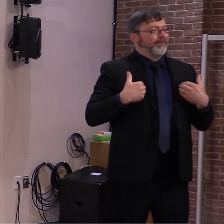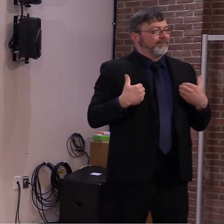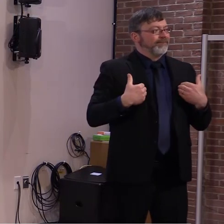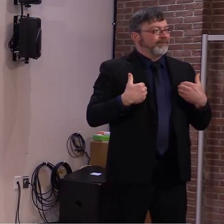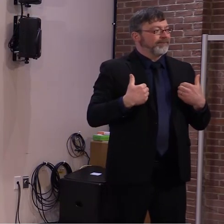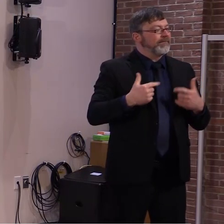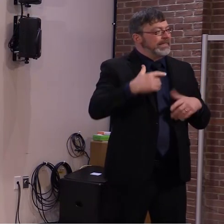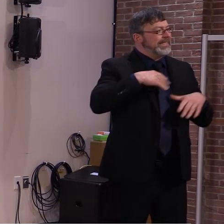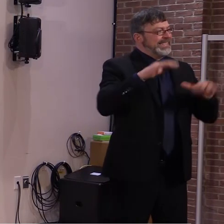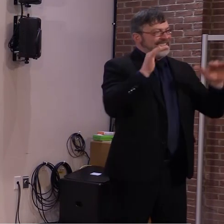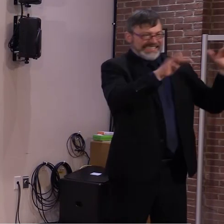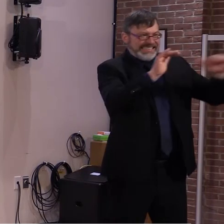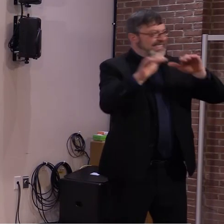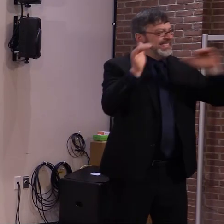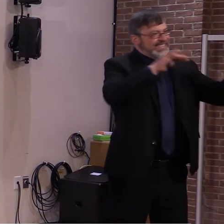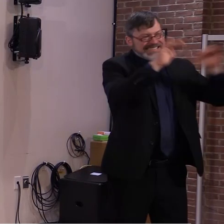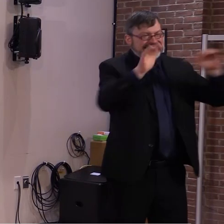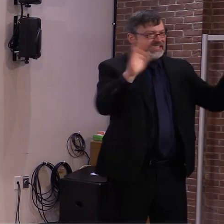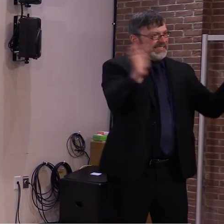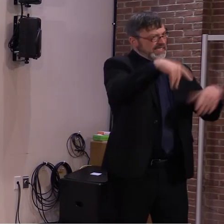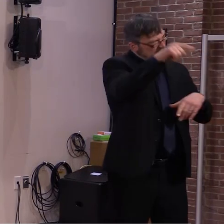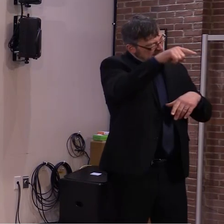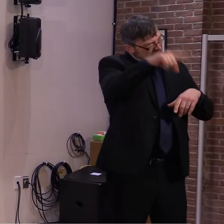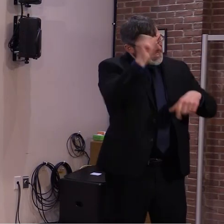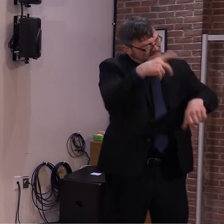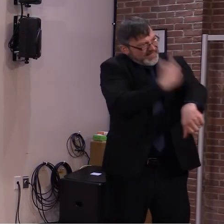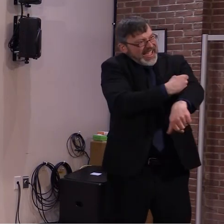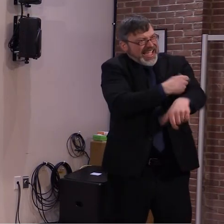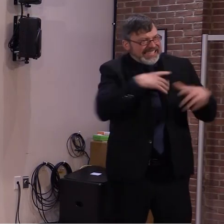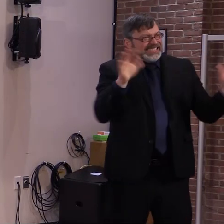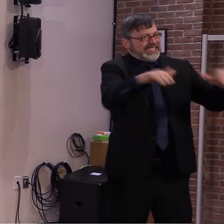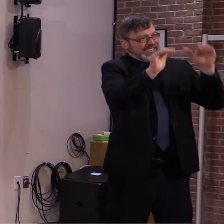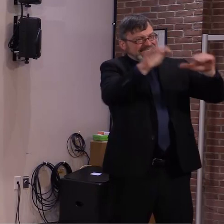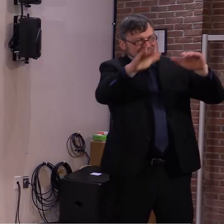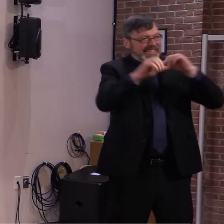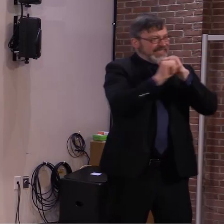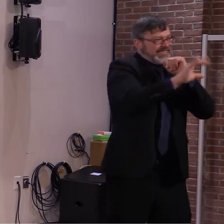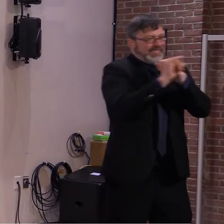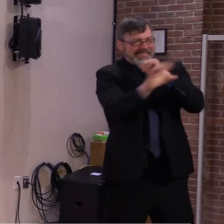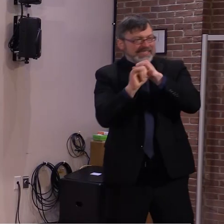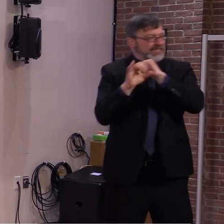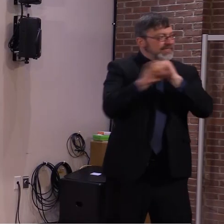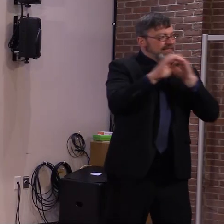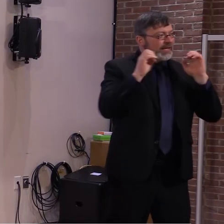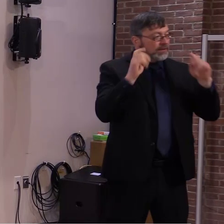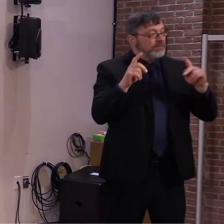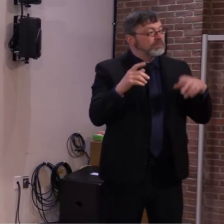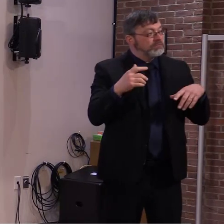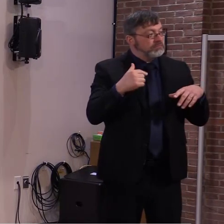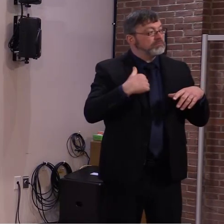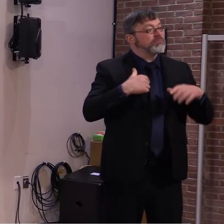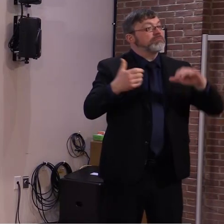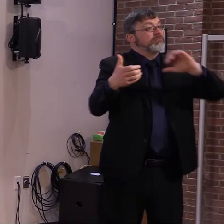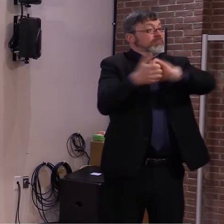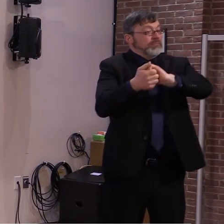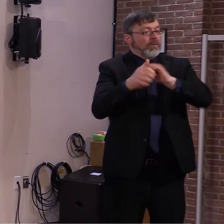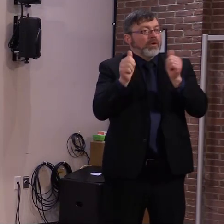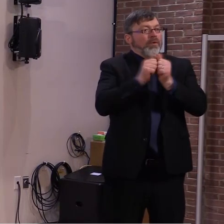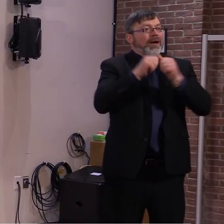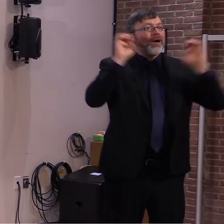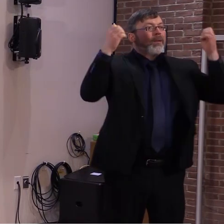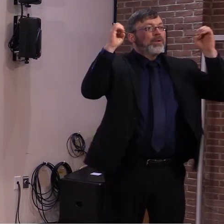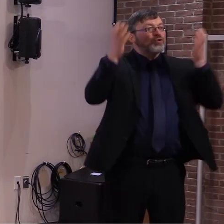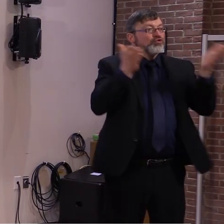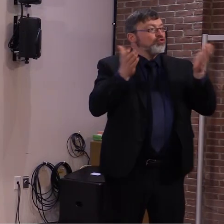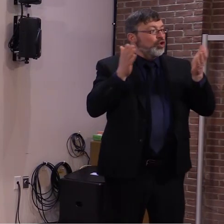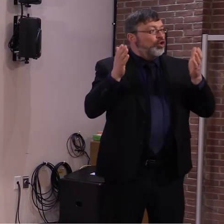in that county. With the assistance of CALEC and Newport EMS, we are deploying mobile clinics to